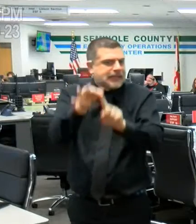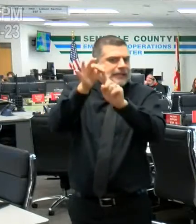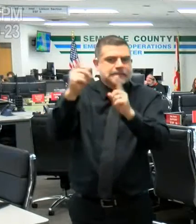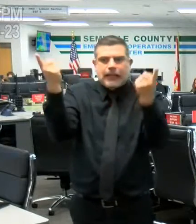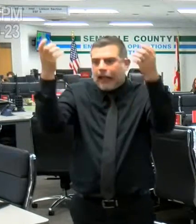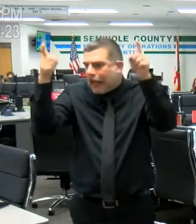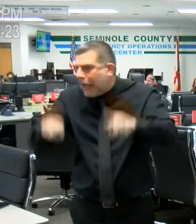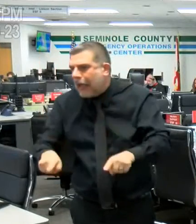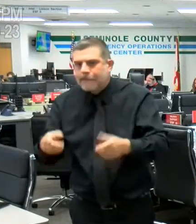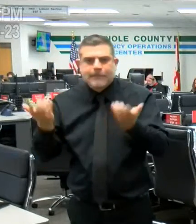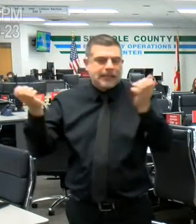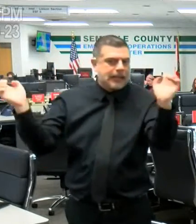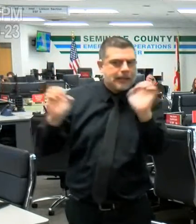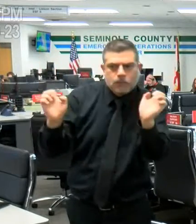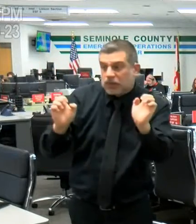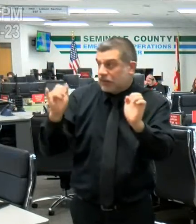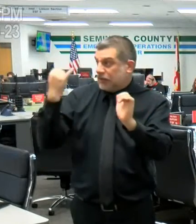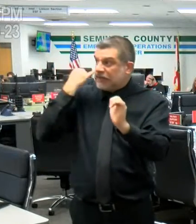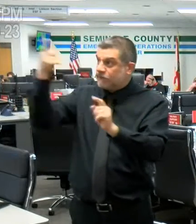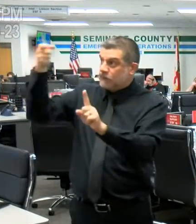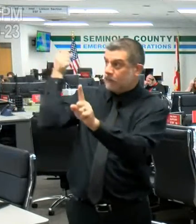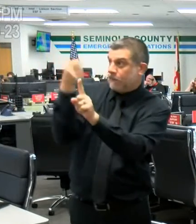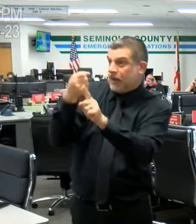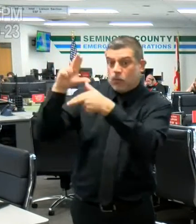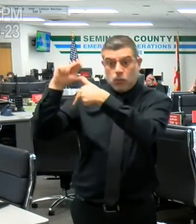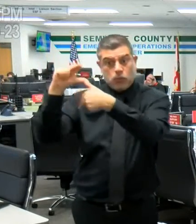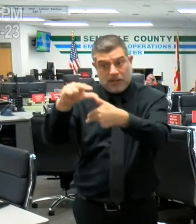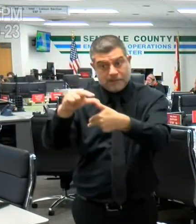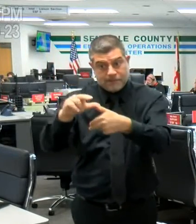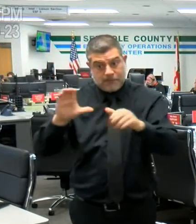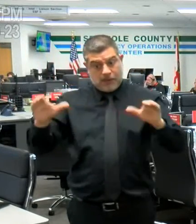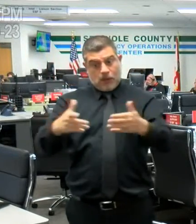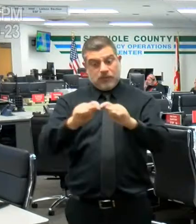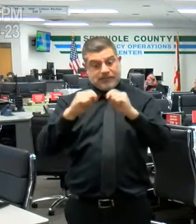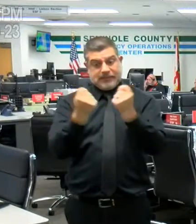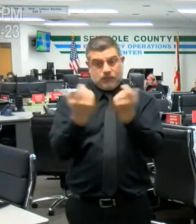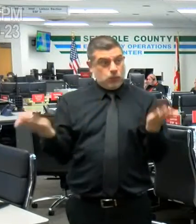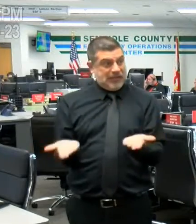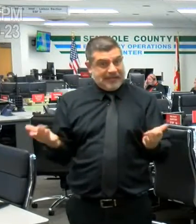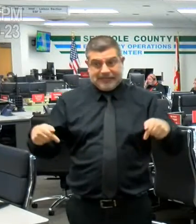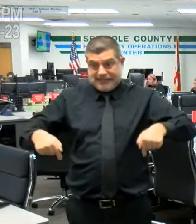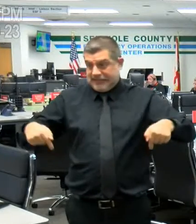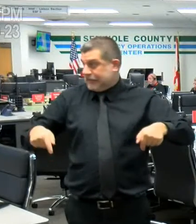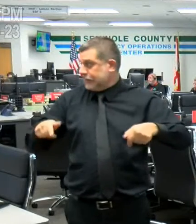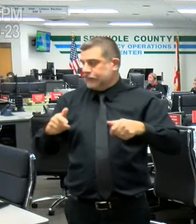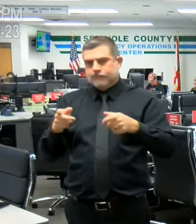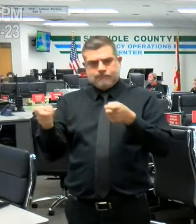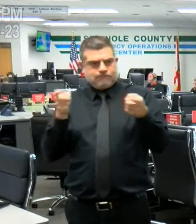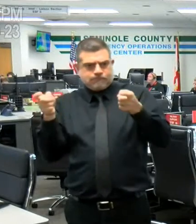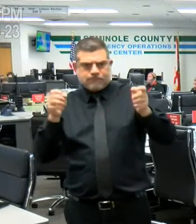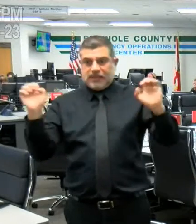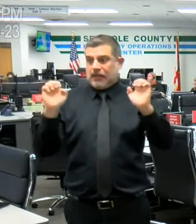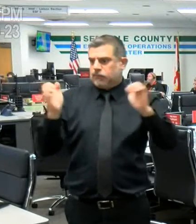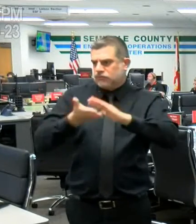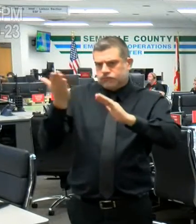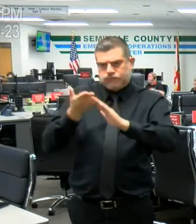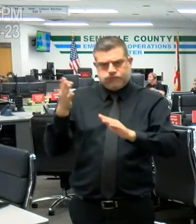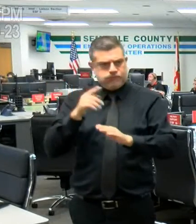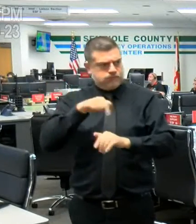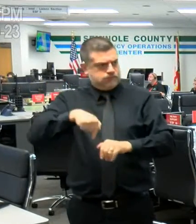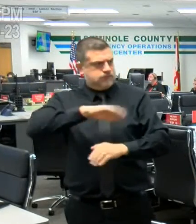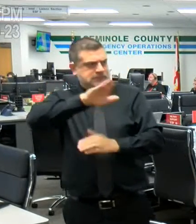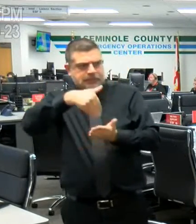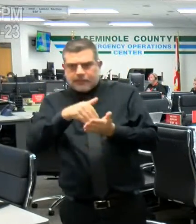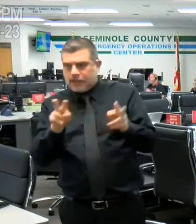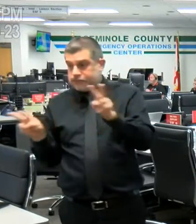the storm. So that team will be here at the Emergency Operations Center and will deploy out to any of our special needs clients, those that